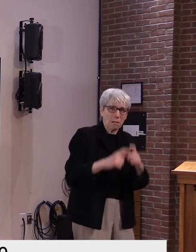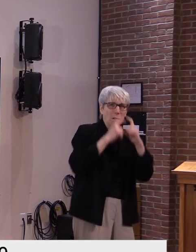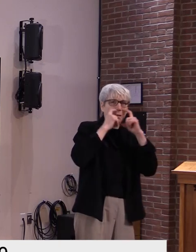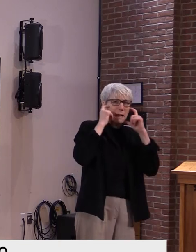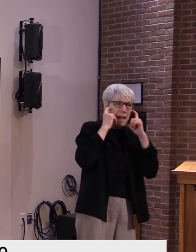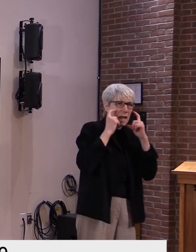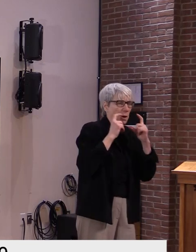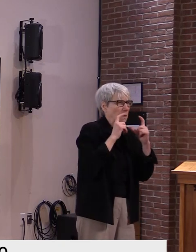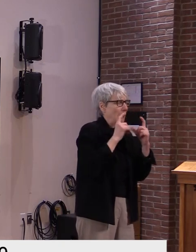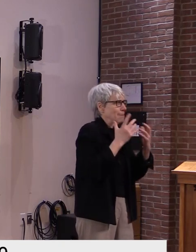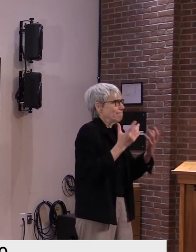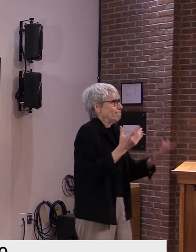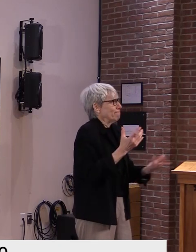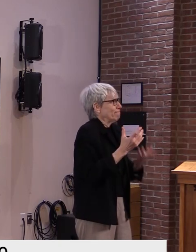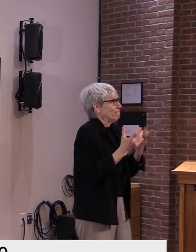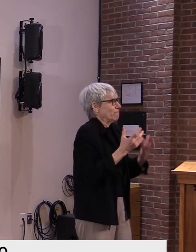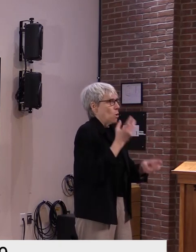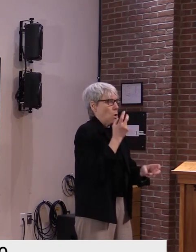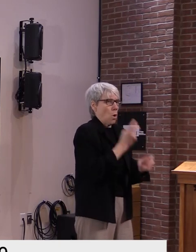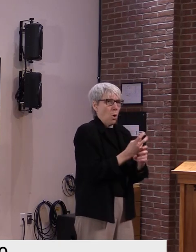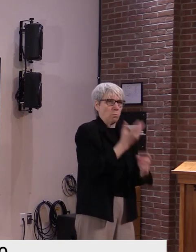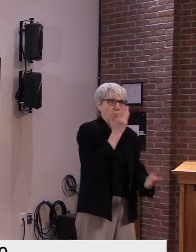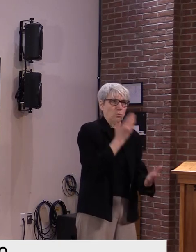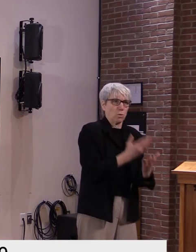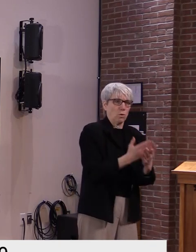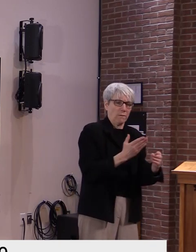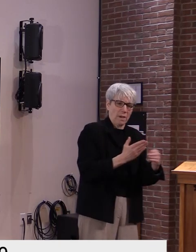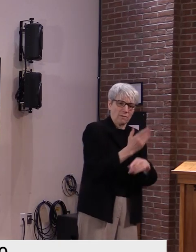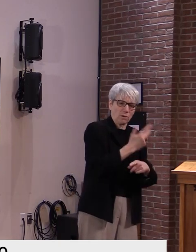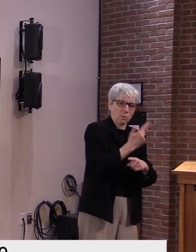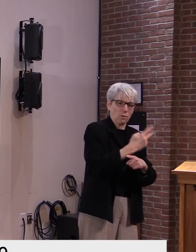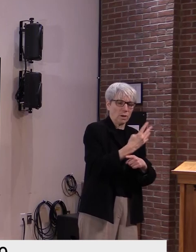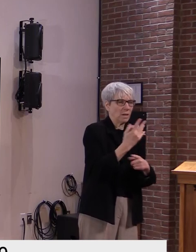specific protocol or anything like that.